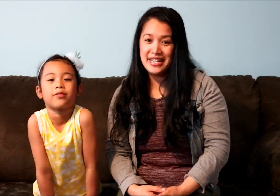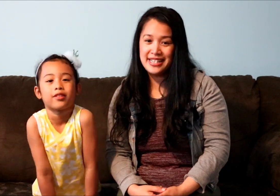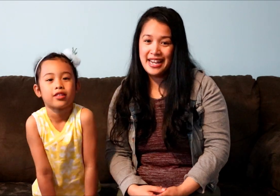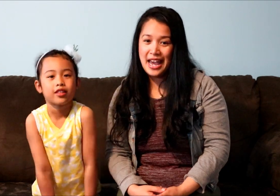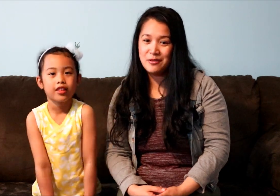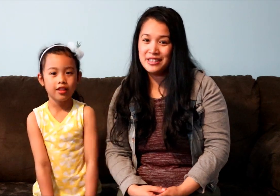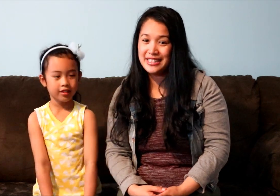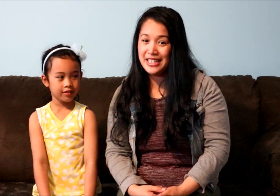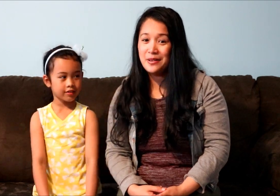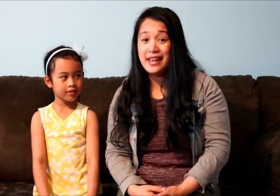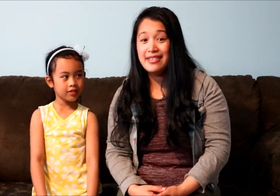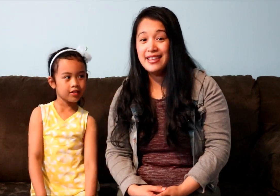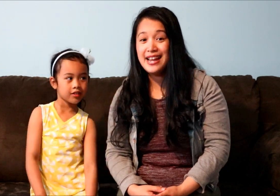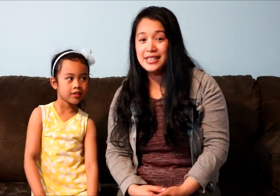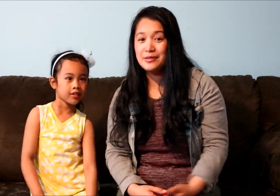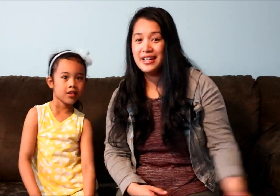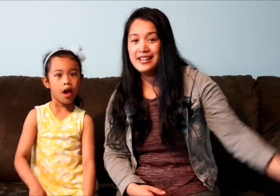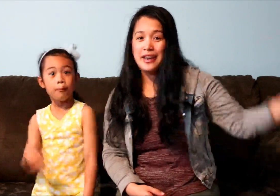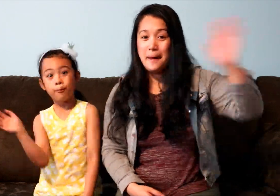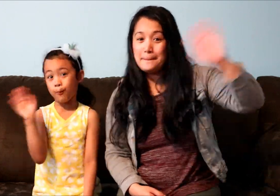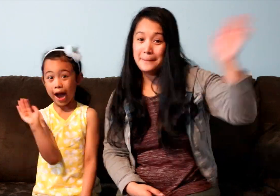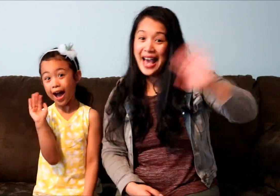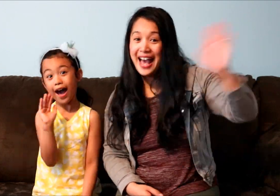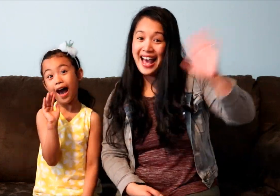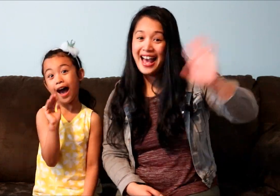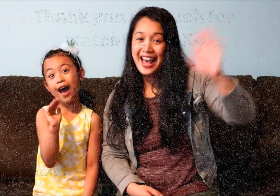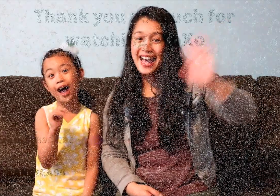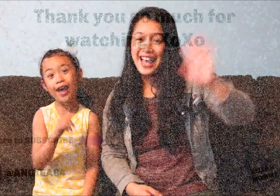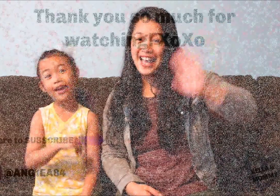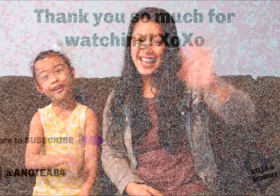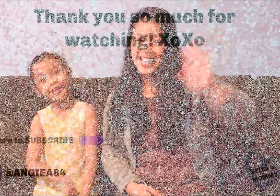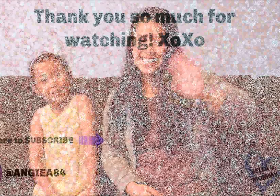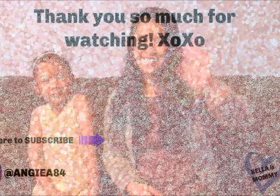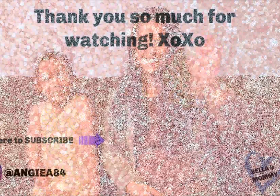day and we'll see you in the next one! Bye!bleep!